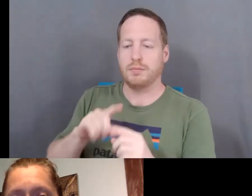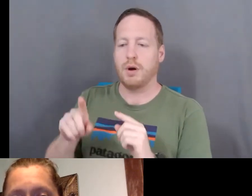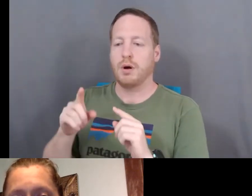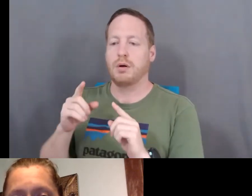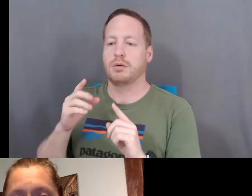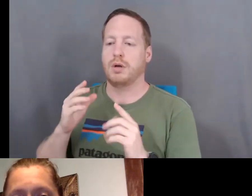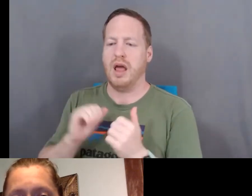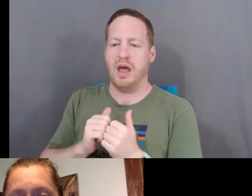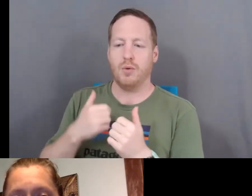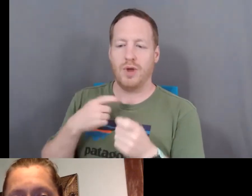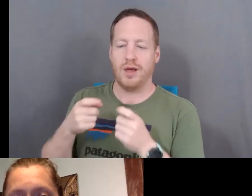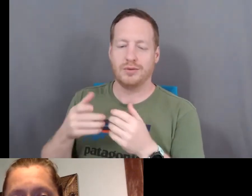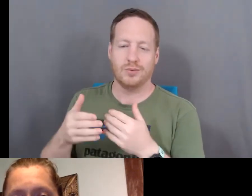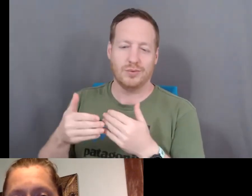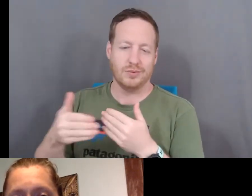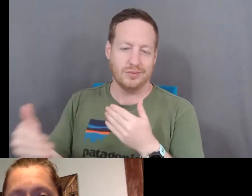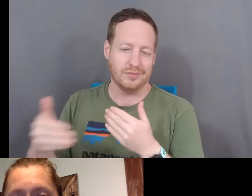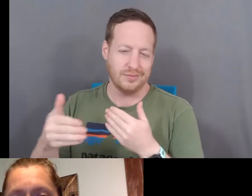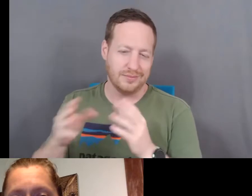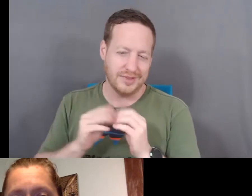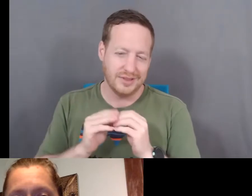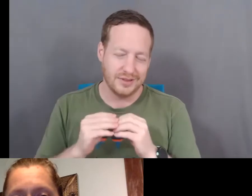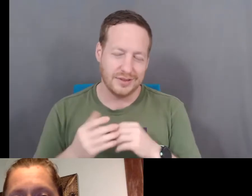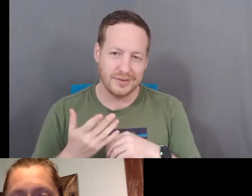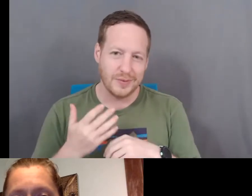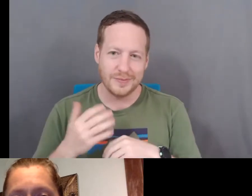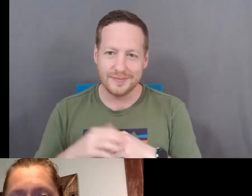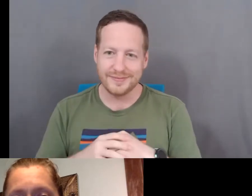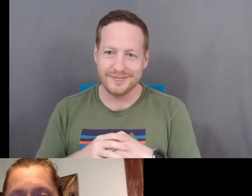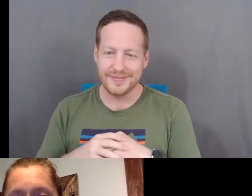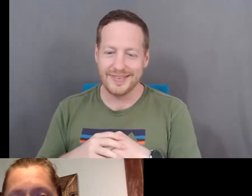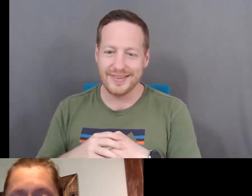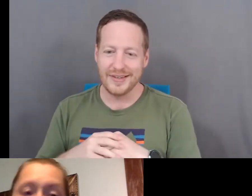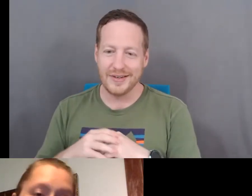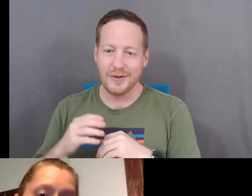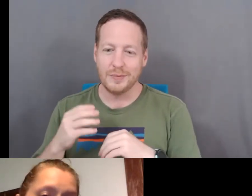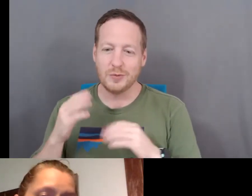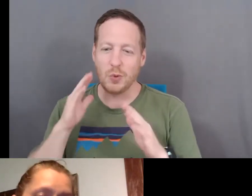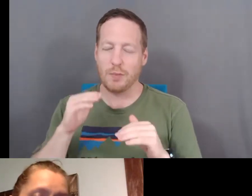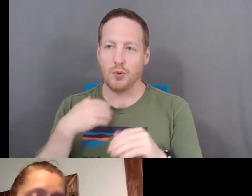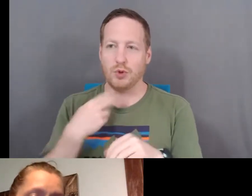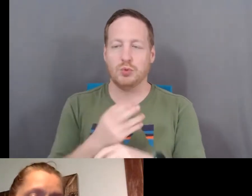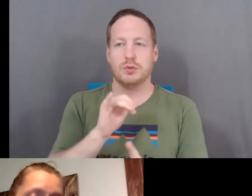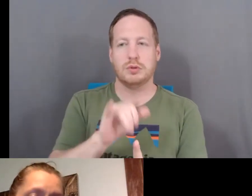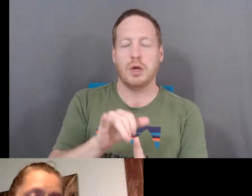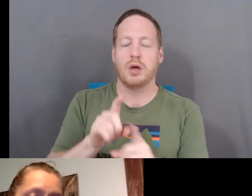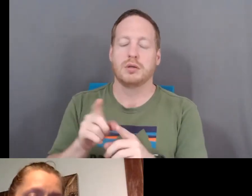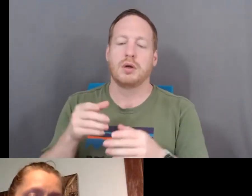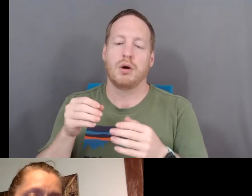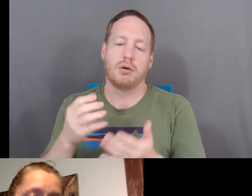I mean, it's still related, but how do we handle that going forward for these particular meetings? I'm hoping to use